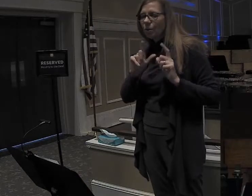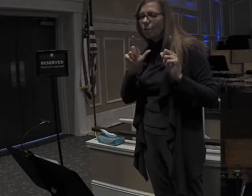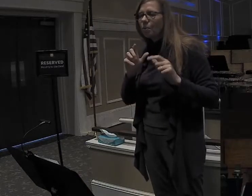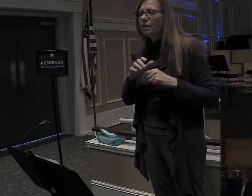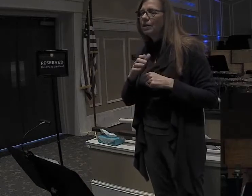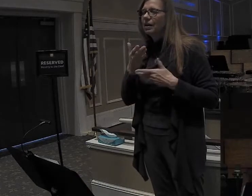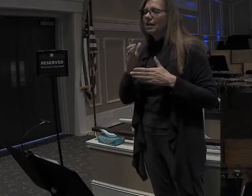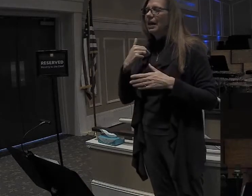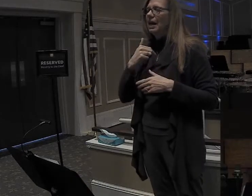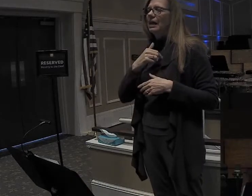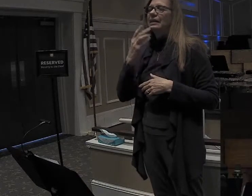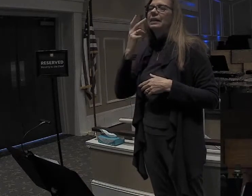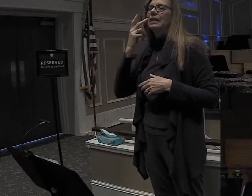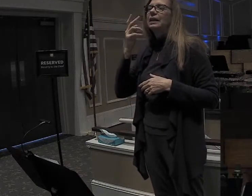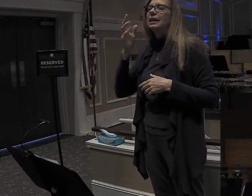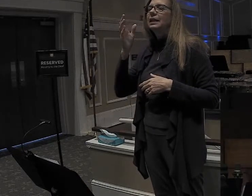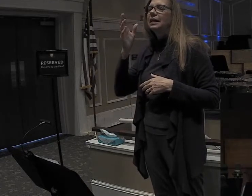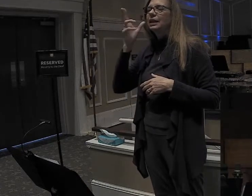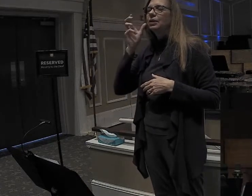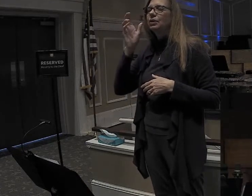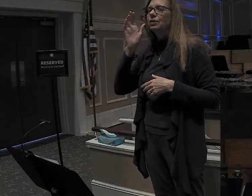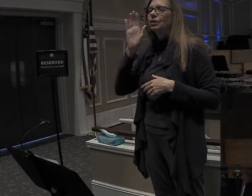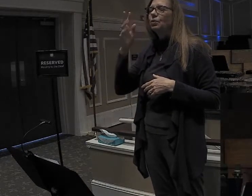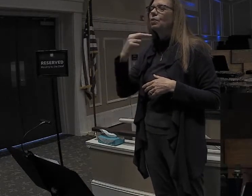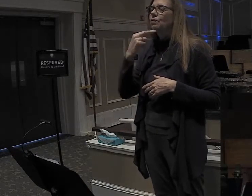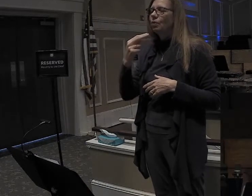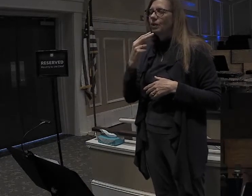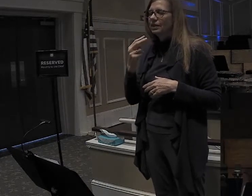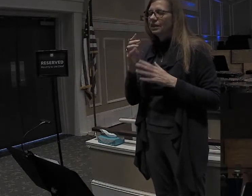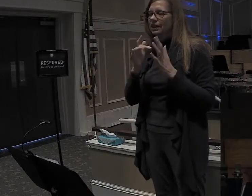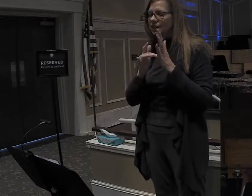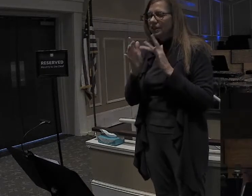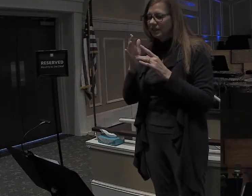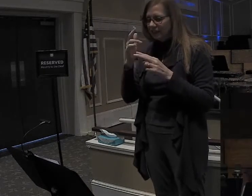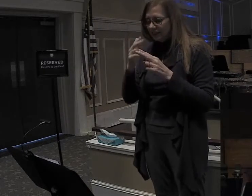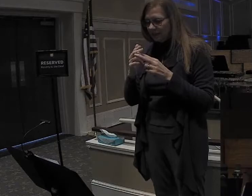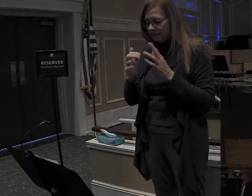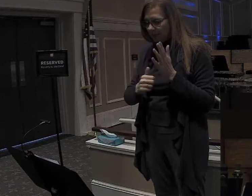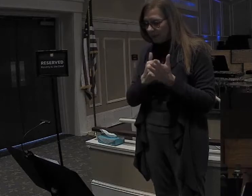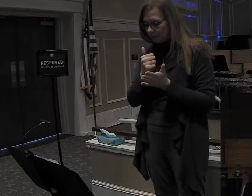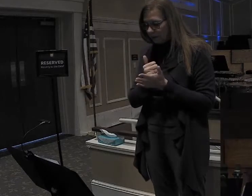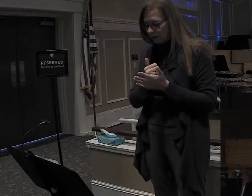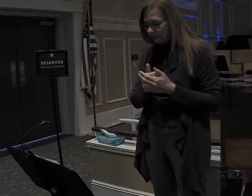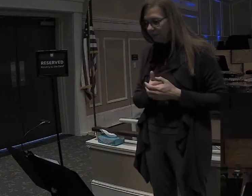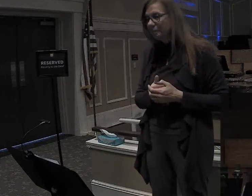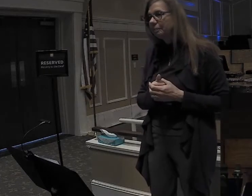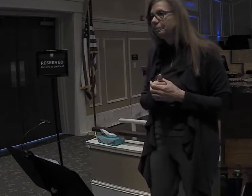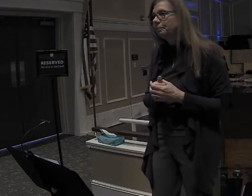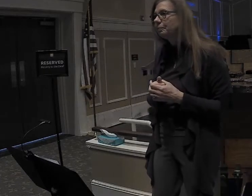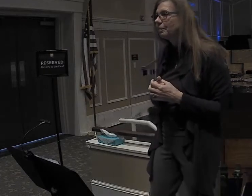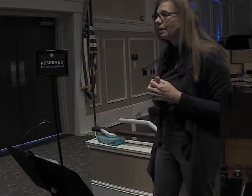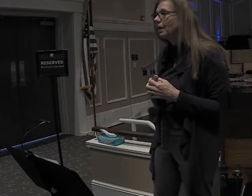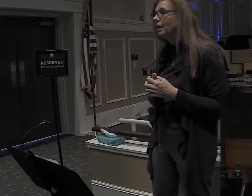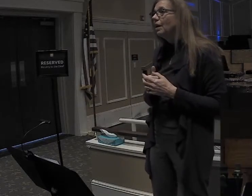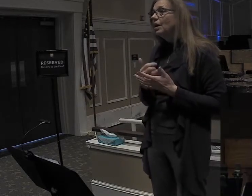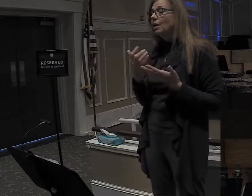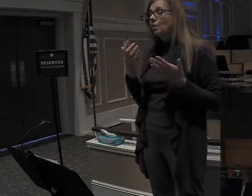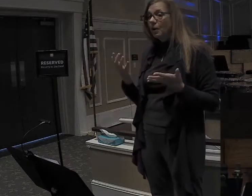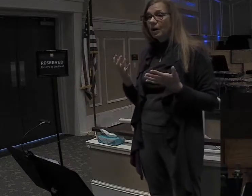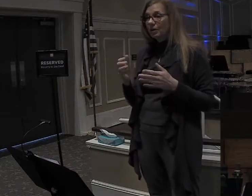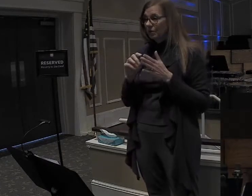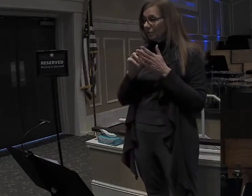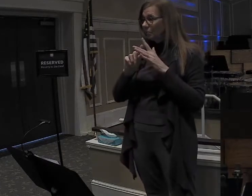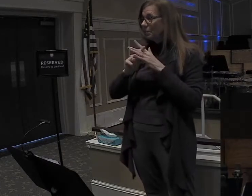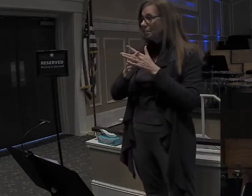hear your voice. Draw us to yourself, and we pray this in Christ's name. Amen. Well, as we begin there in